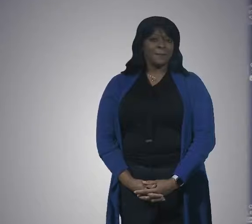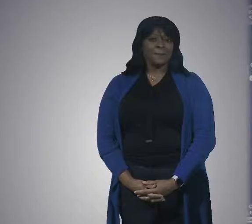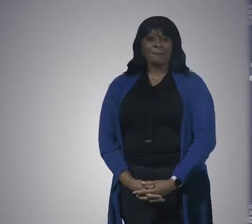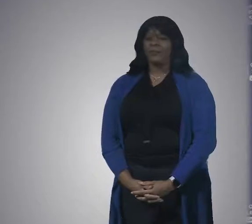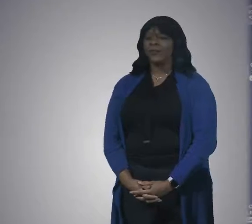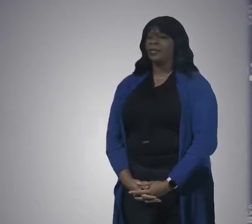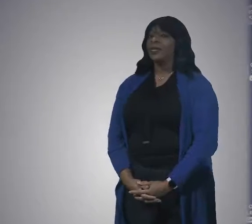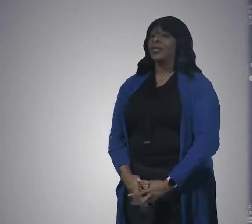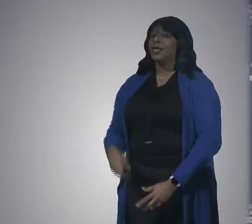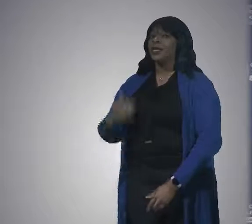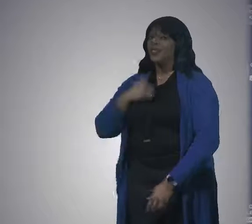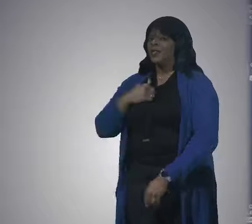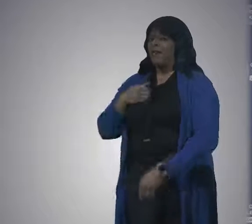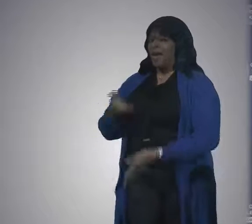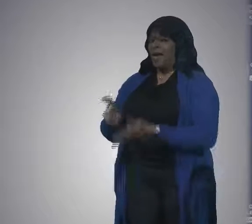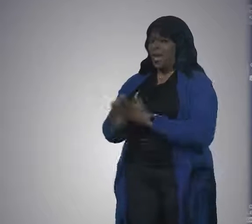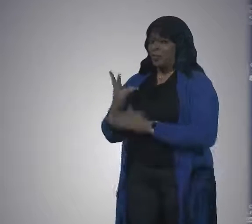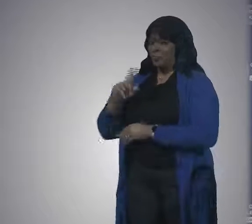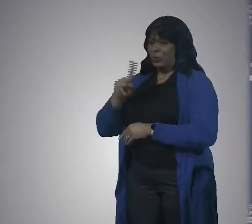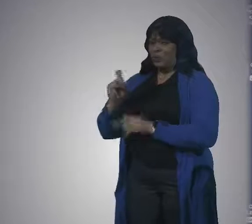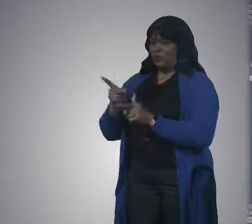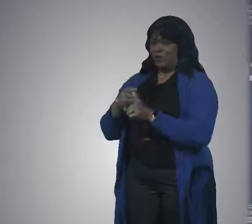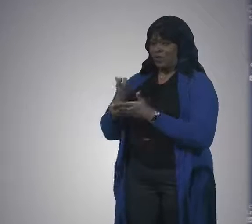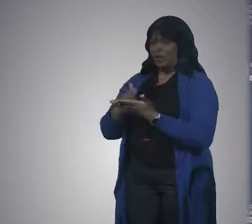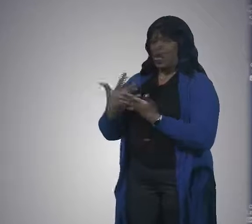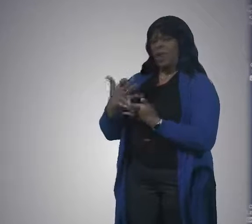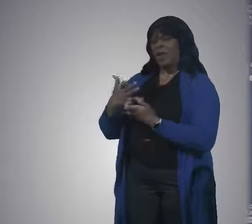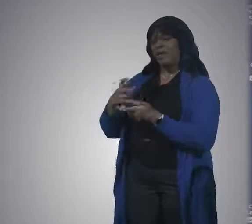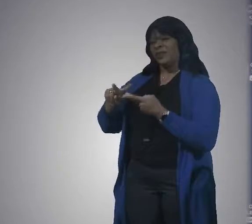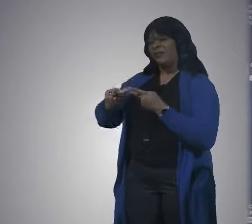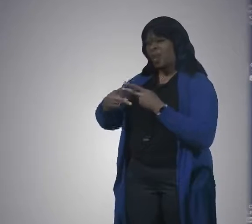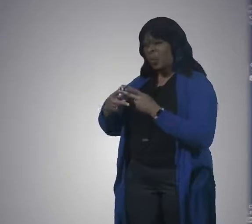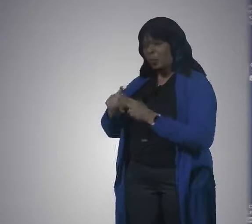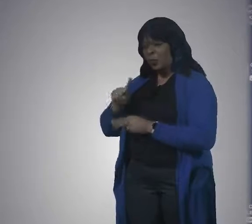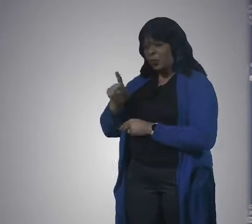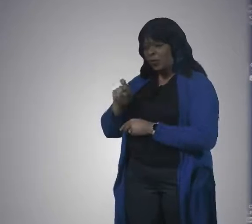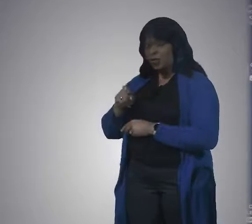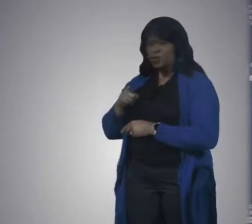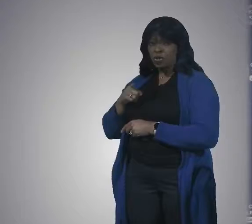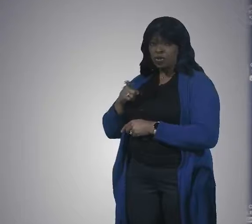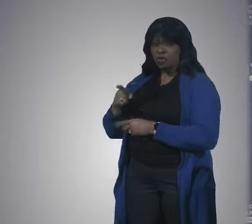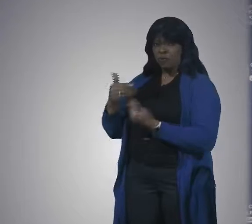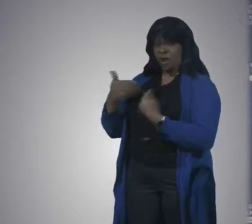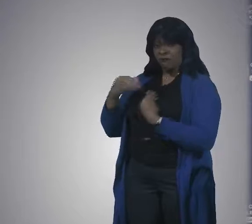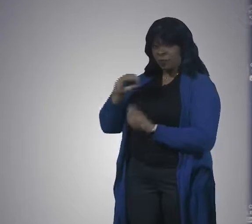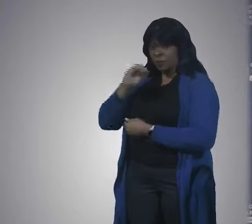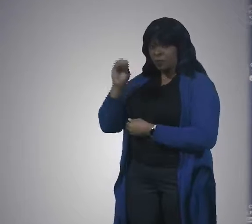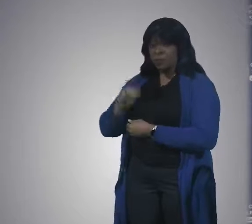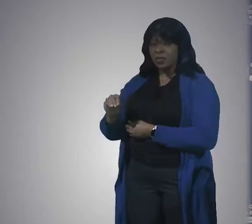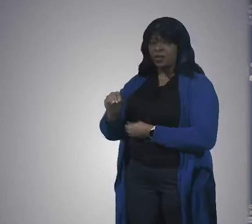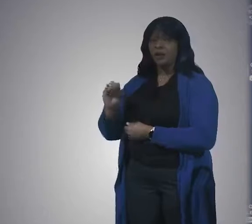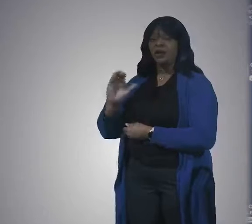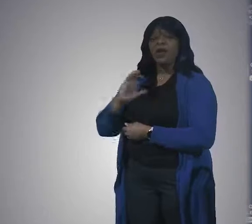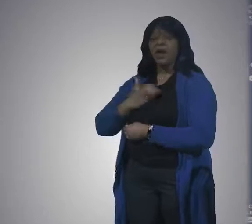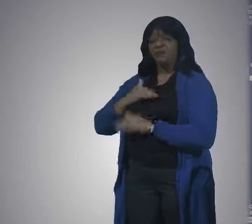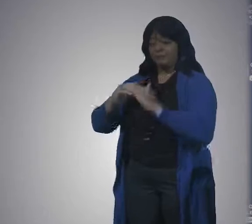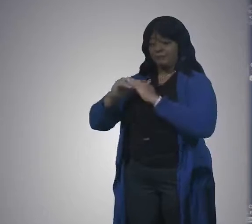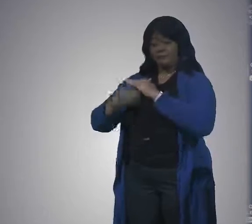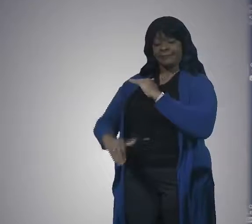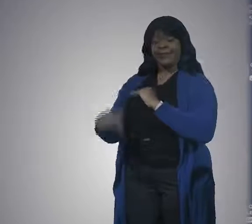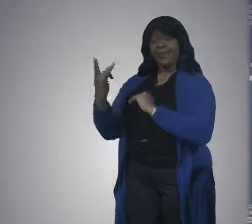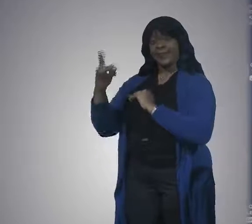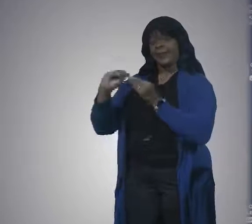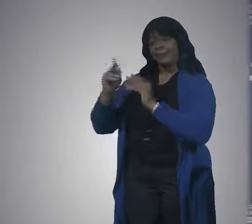And sorry, I know I asked 2 questions in that first one. I just wanted to follow up. Do you have the percentage of our under